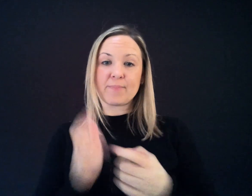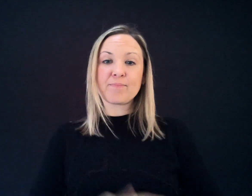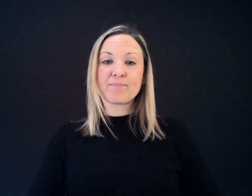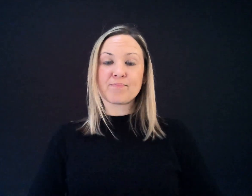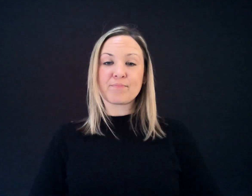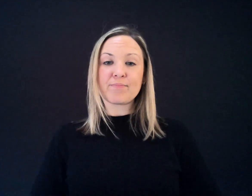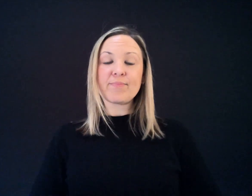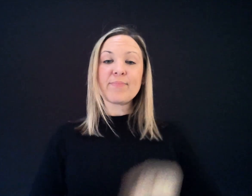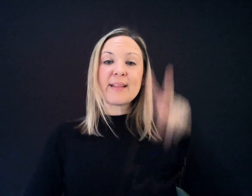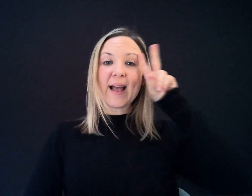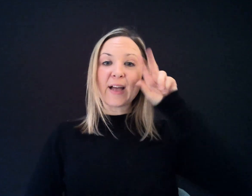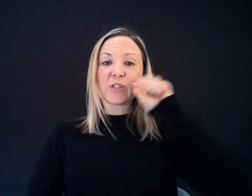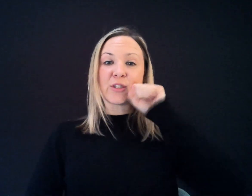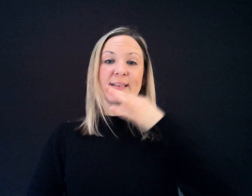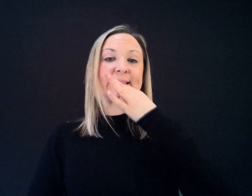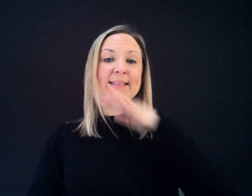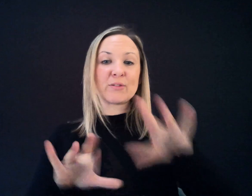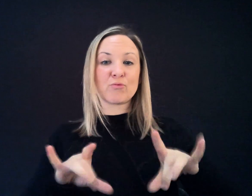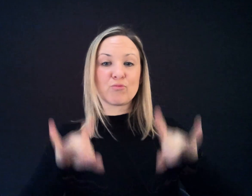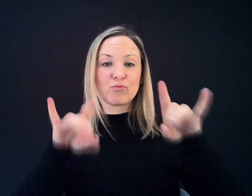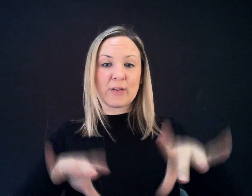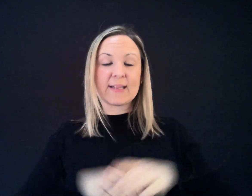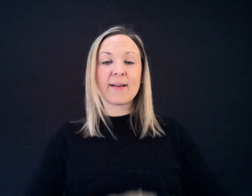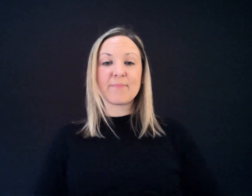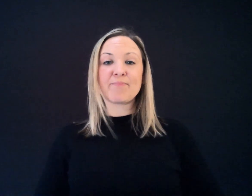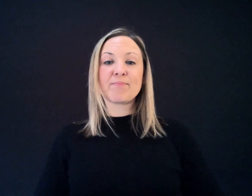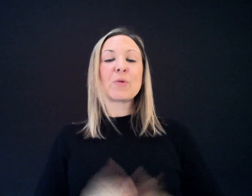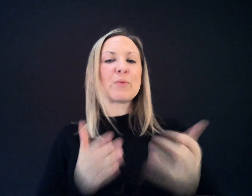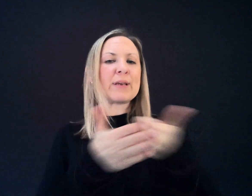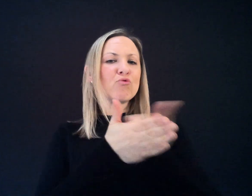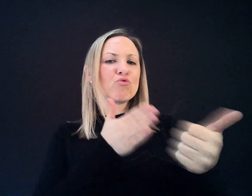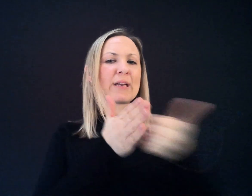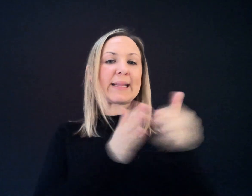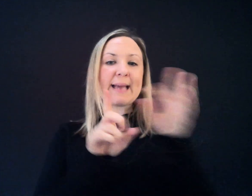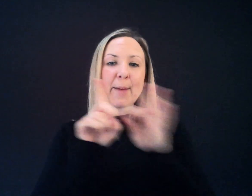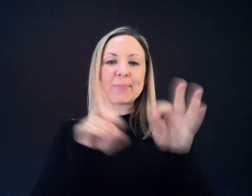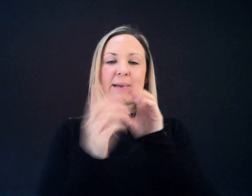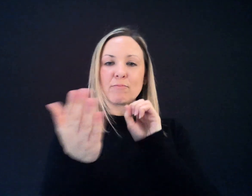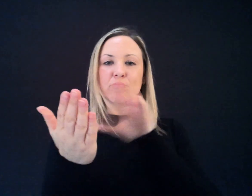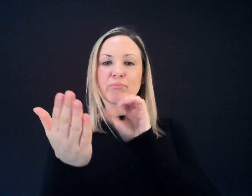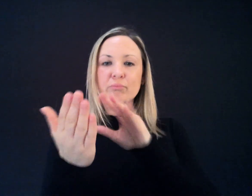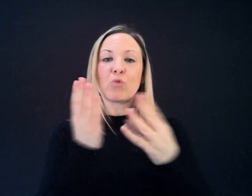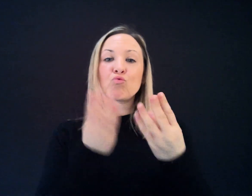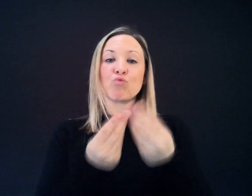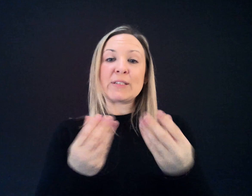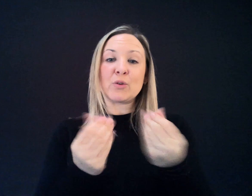Usher Kids Australia. We regularly update and add resources to our website. Discover our latest